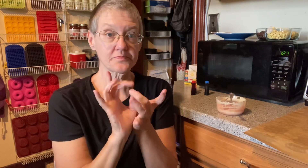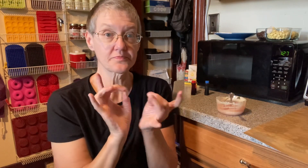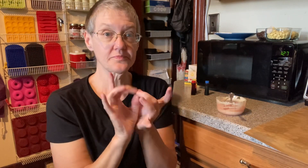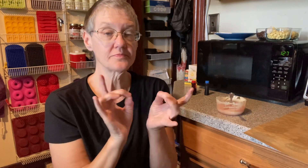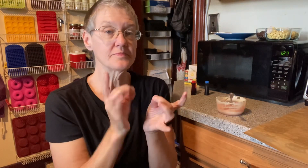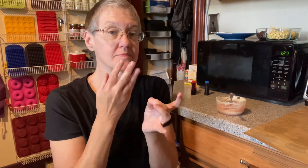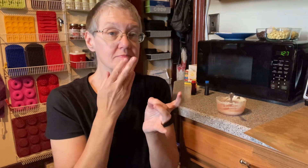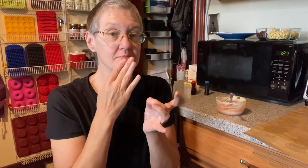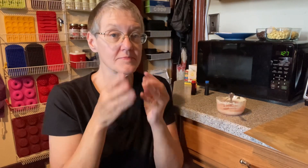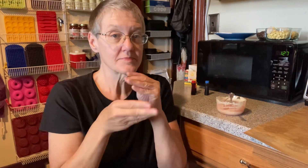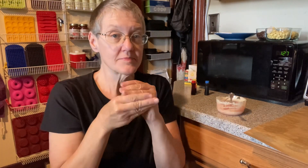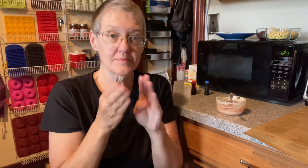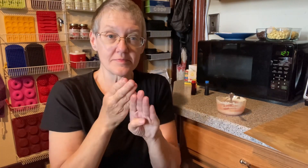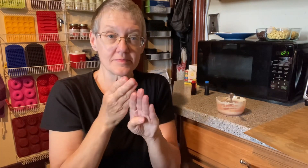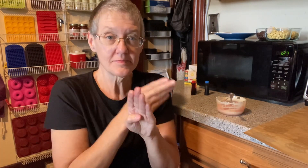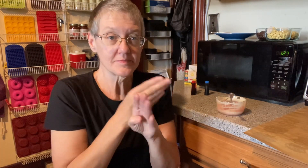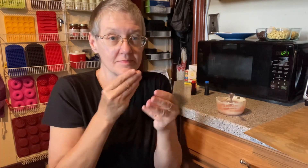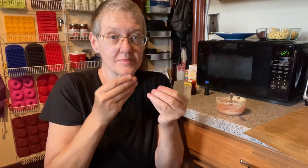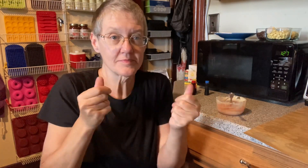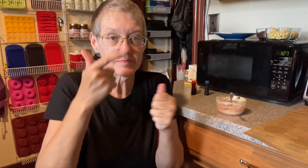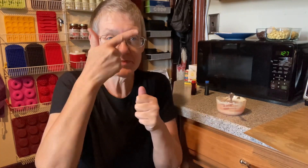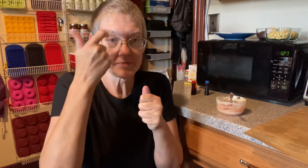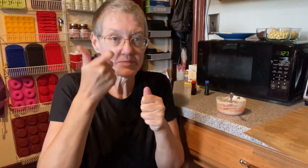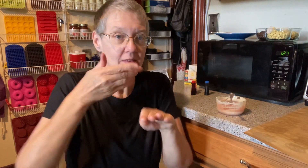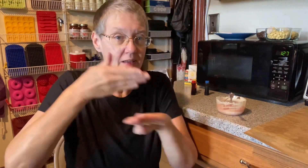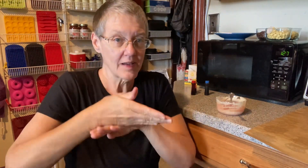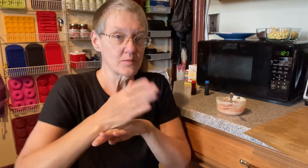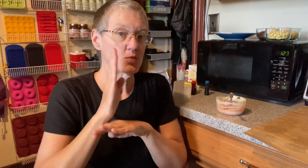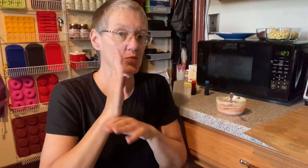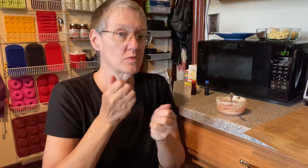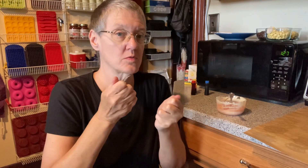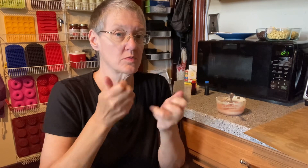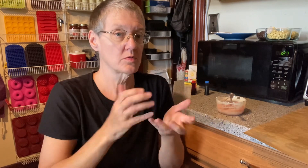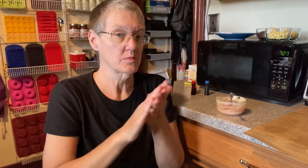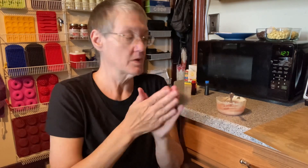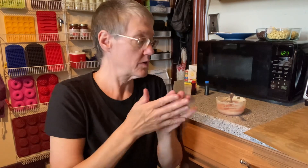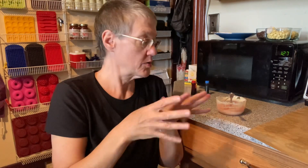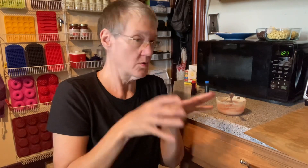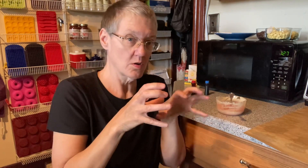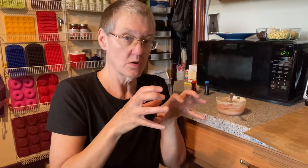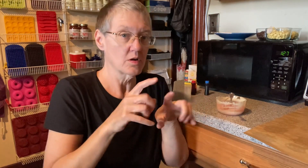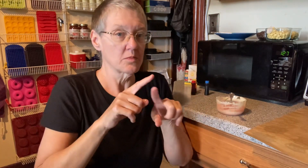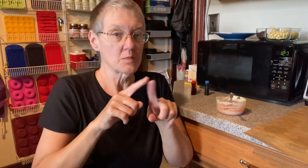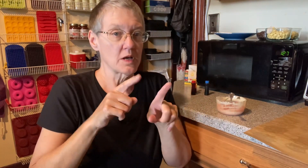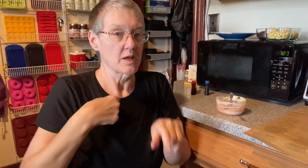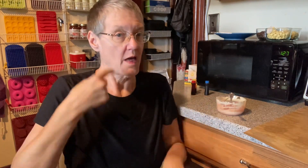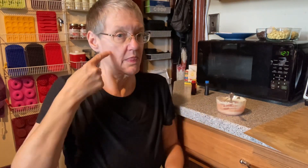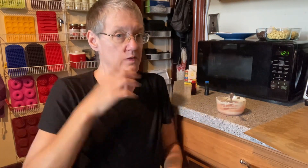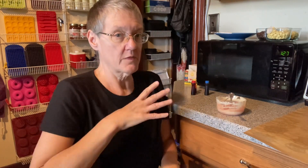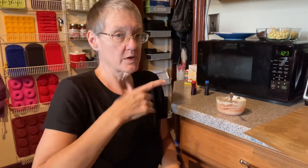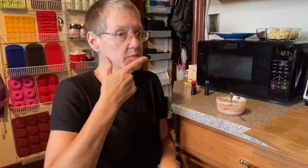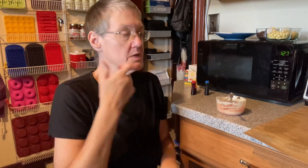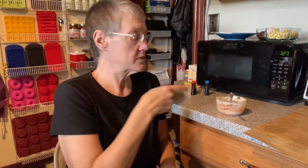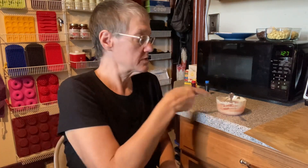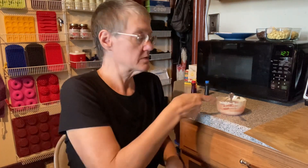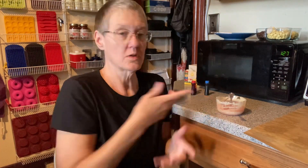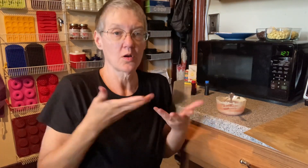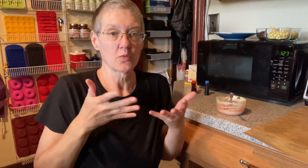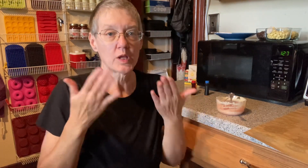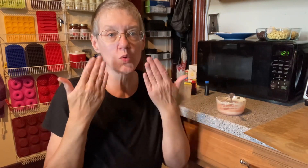Now last week I told you not to add the color after you melt the chocolate or it'll seize up. But I think this is fine because it